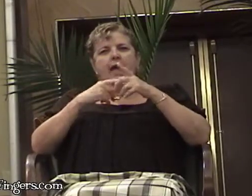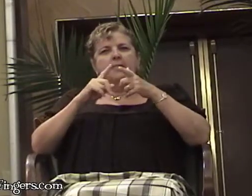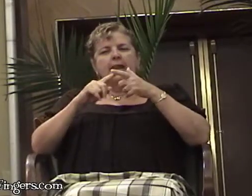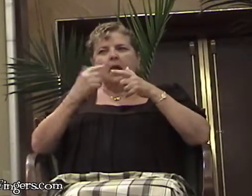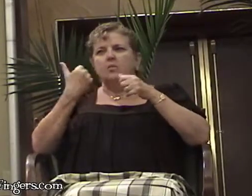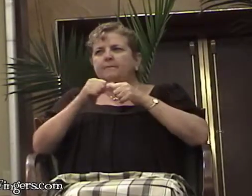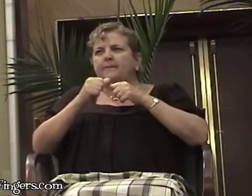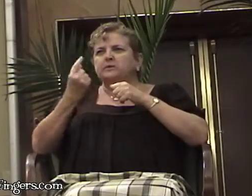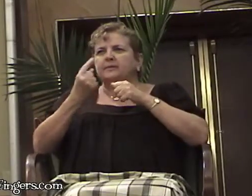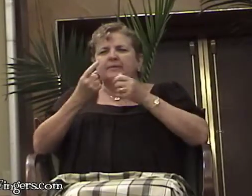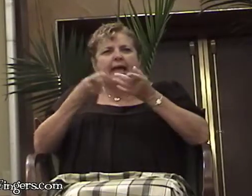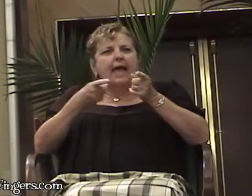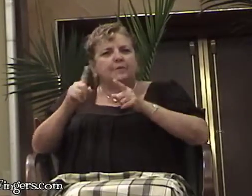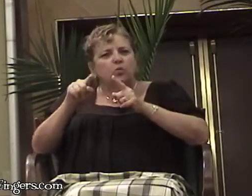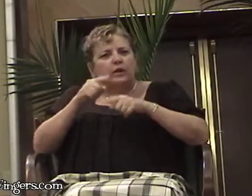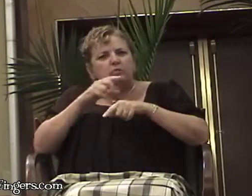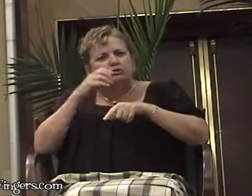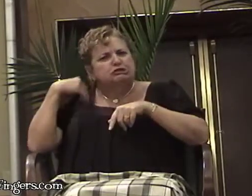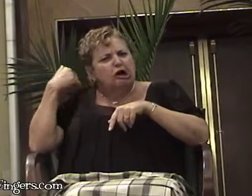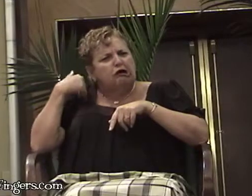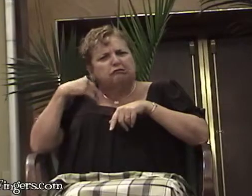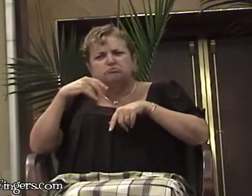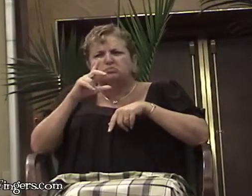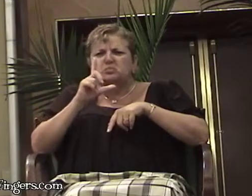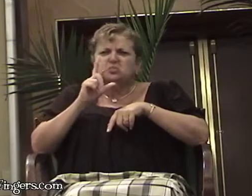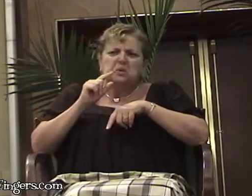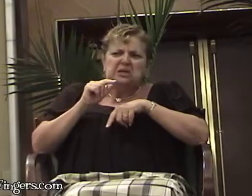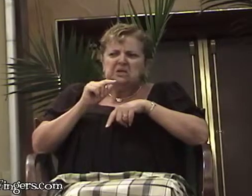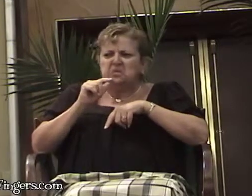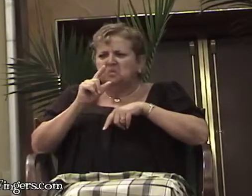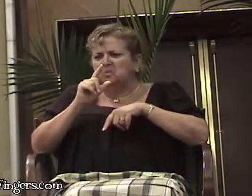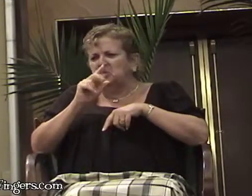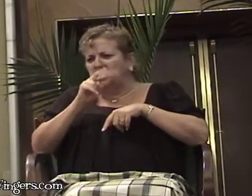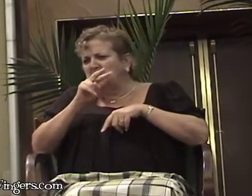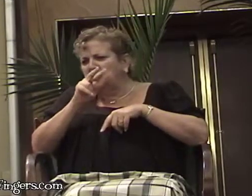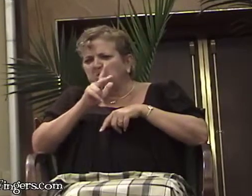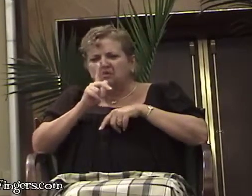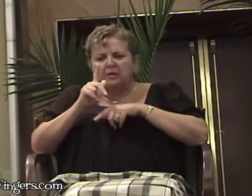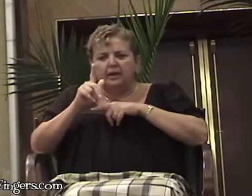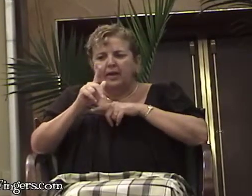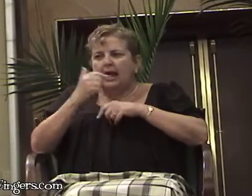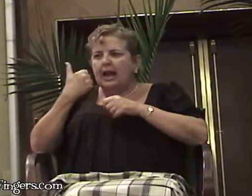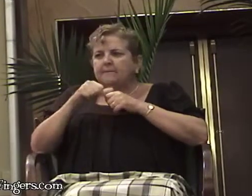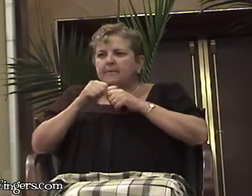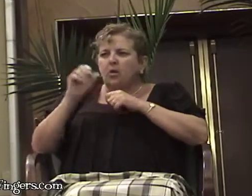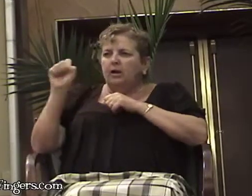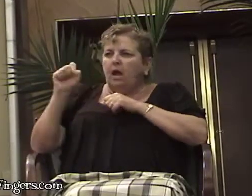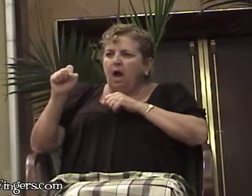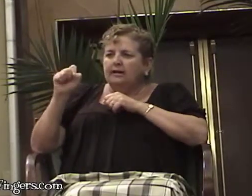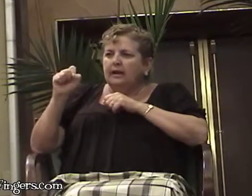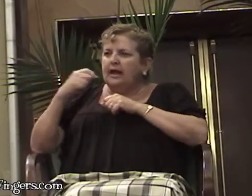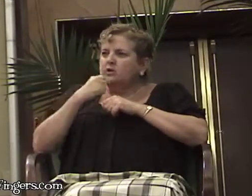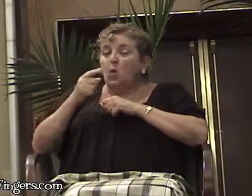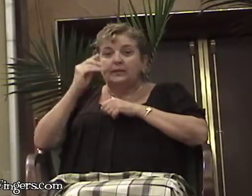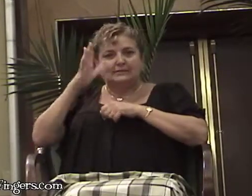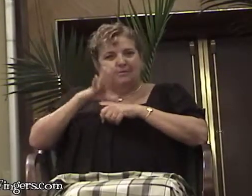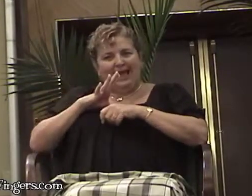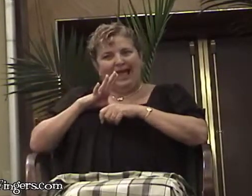about 22, 23 years old. And I remember I knocked on this guy's door. I told him that his son was killed in an automobile accident. And he was an older guy. To me at that time,